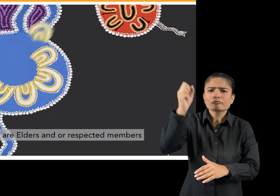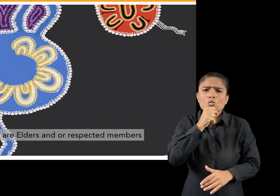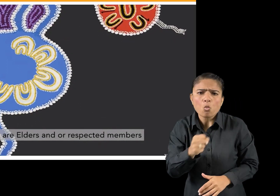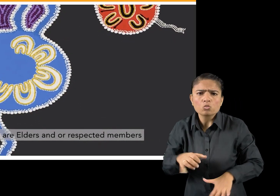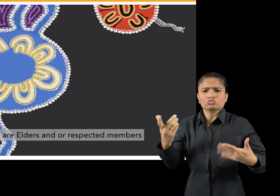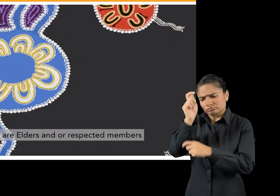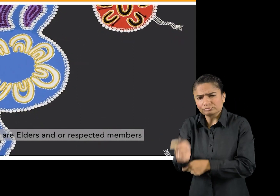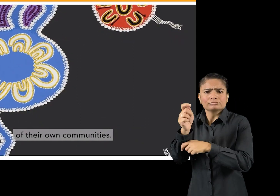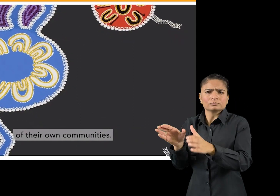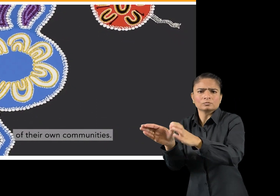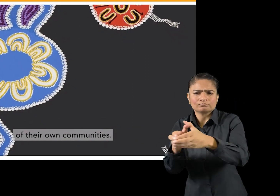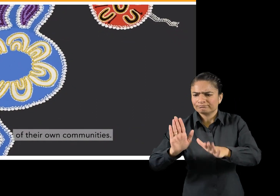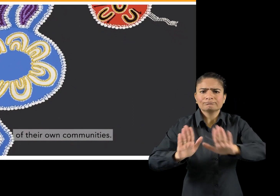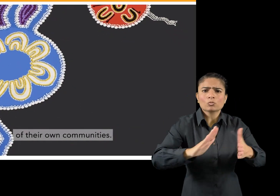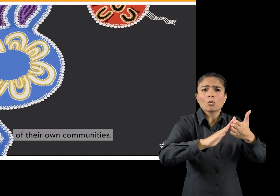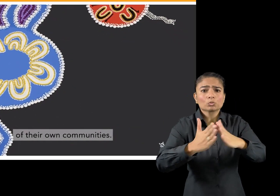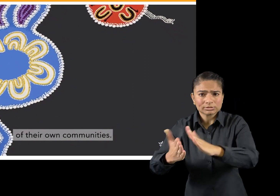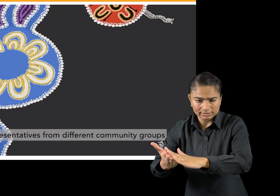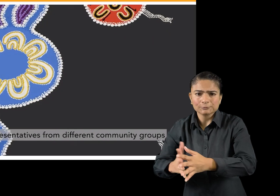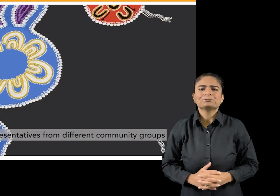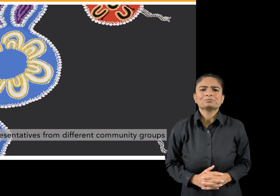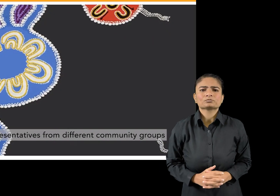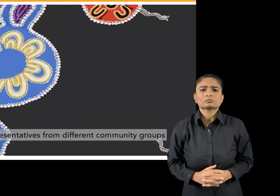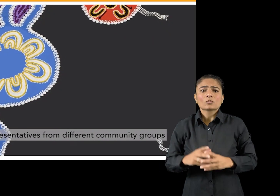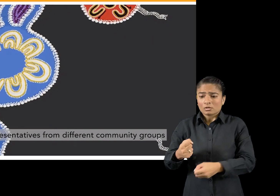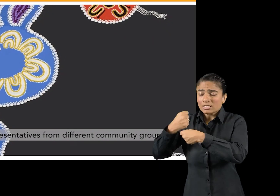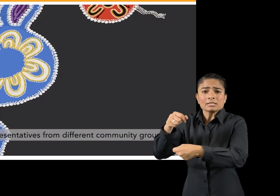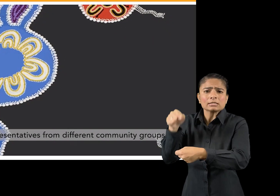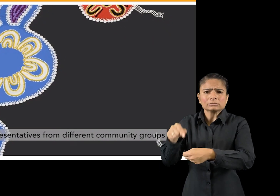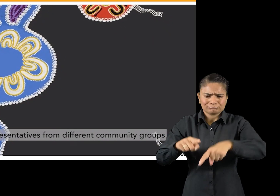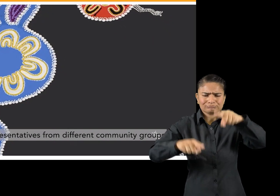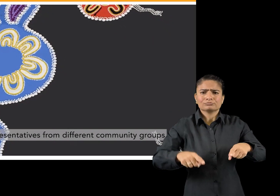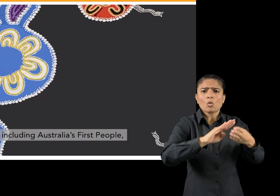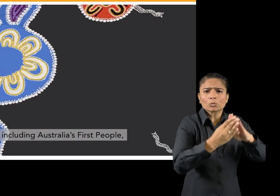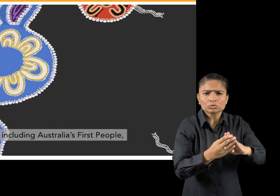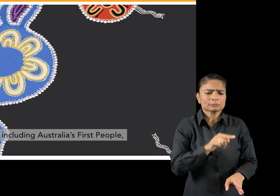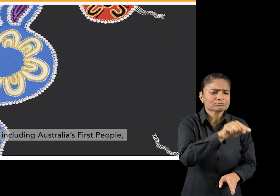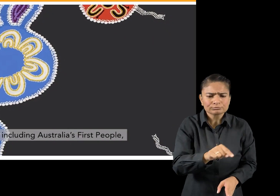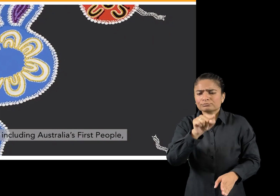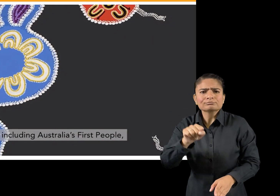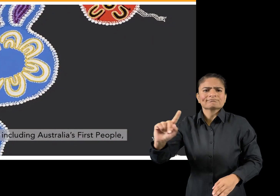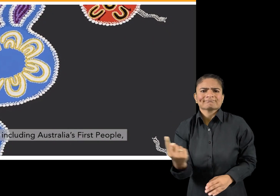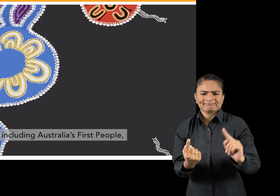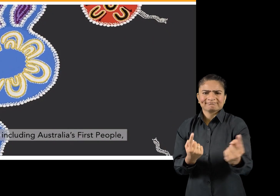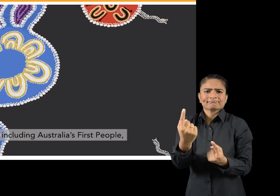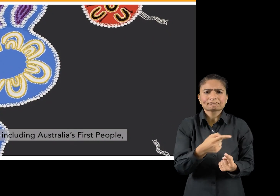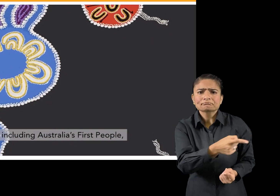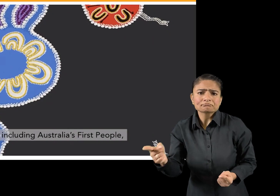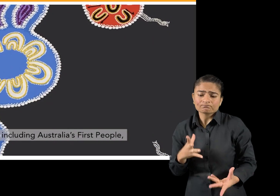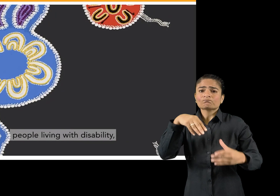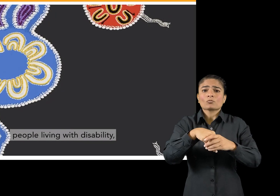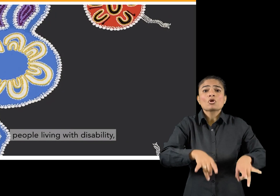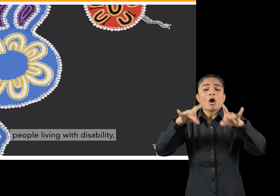elders and respected members of their own communities. It has representatives from different community groups, including Australia's First